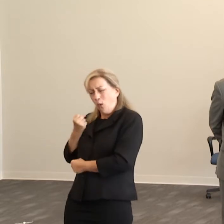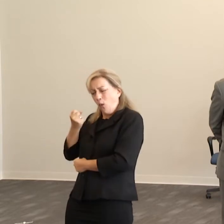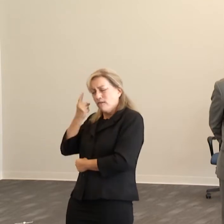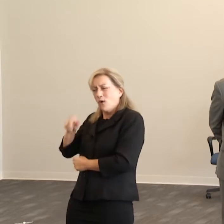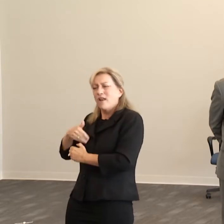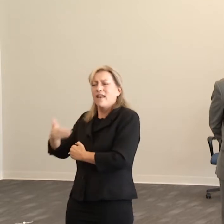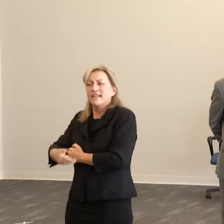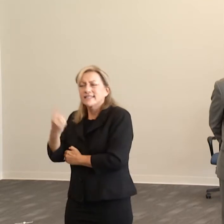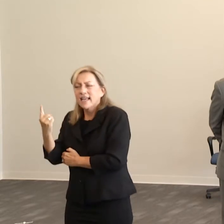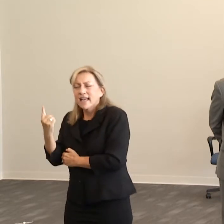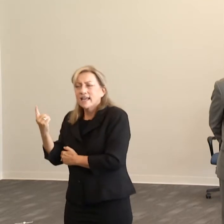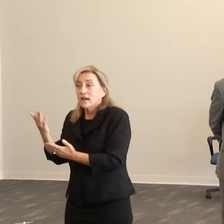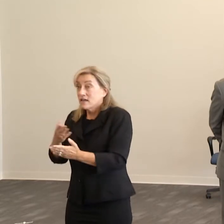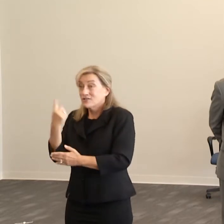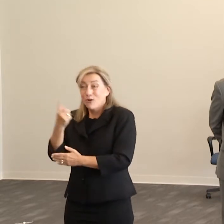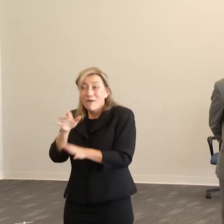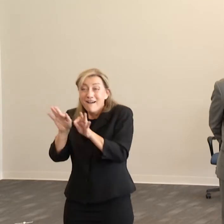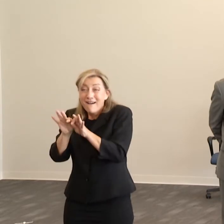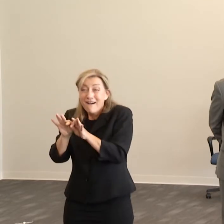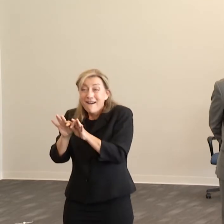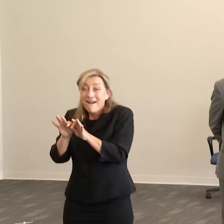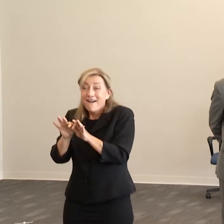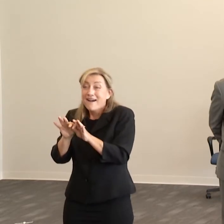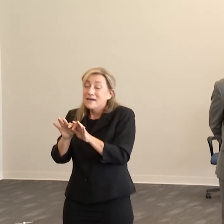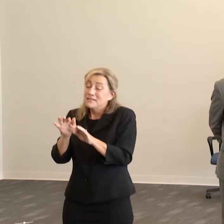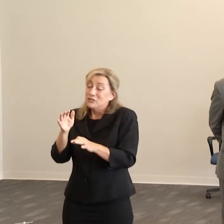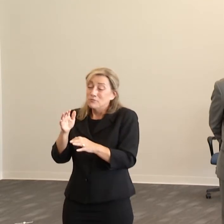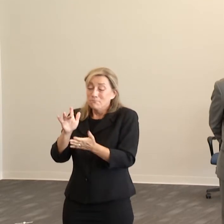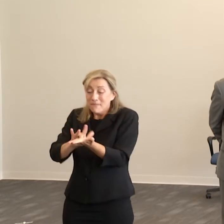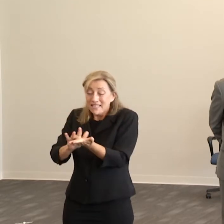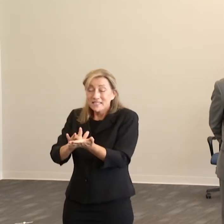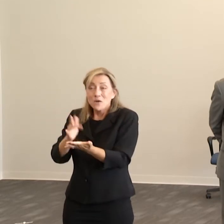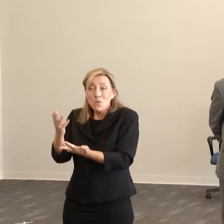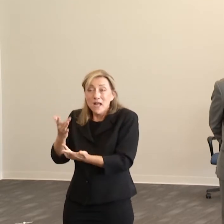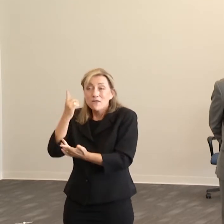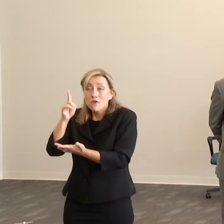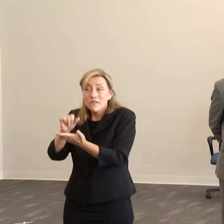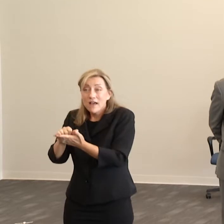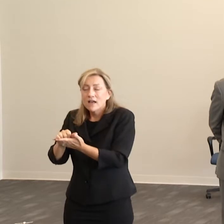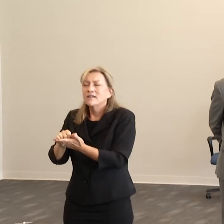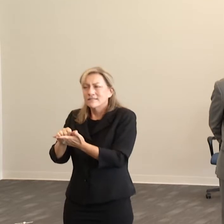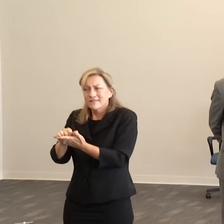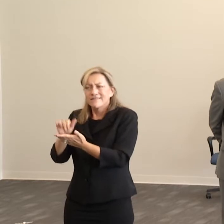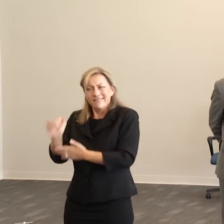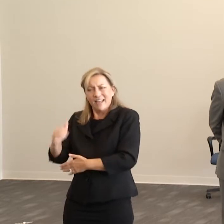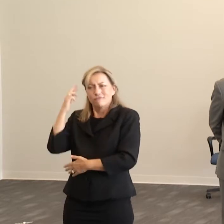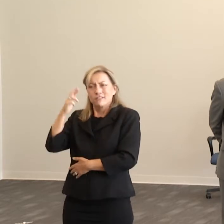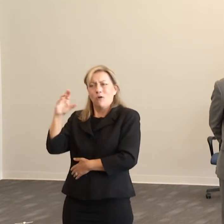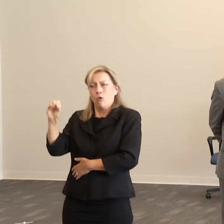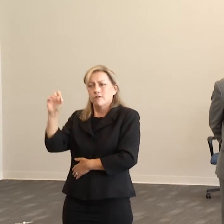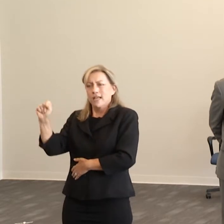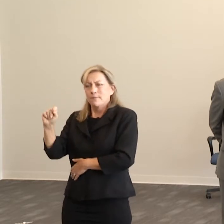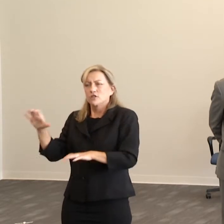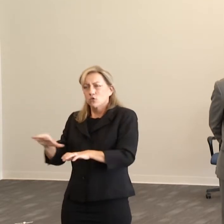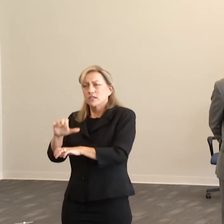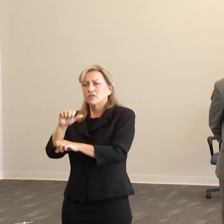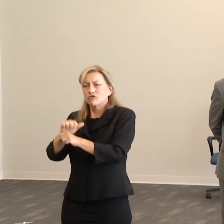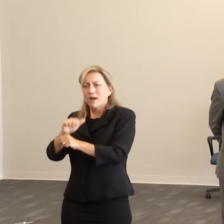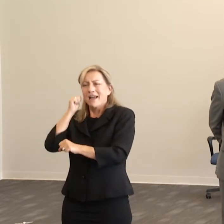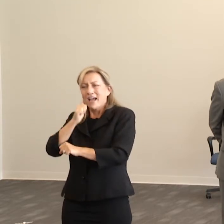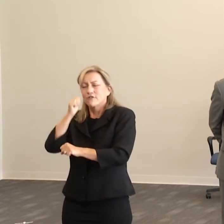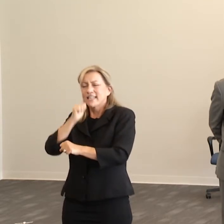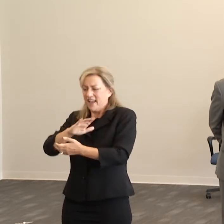day? Somebody's critical prescription that they're waiting for? That's why overtime and doing the job every day to deliver the mail on a